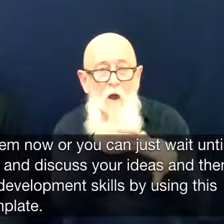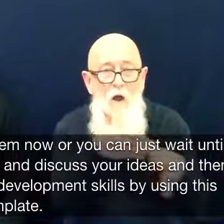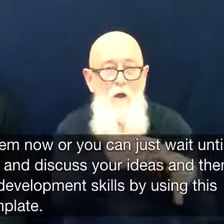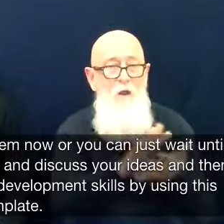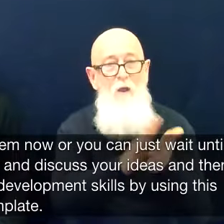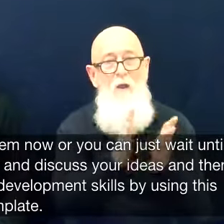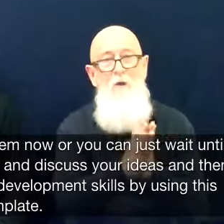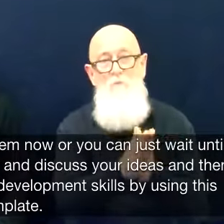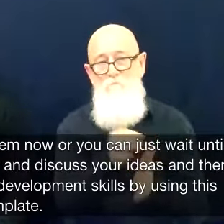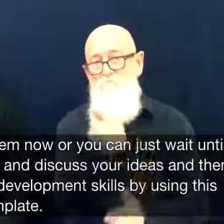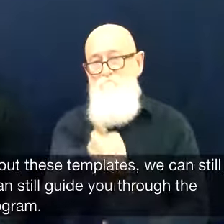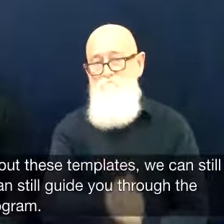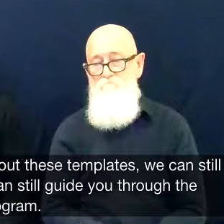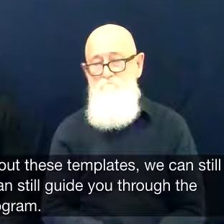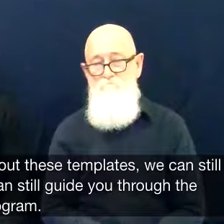program.